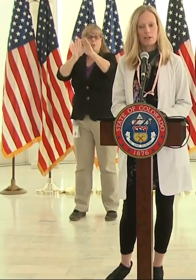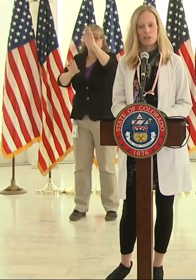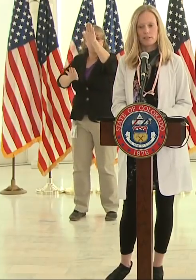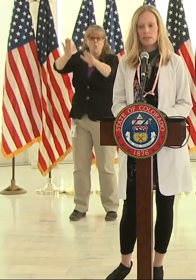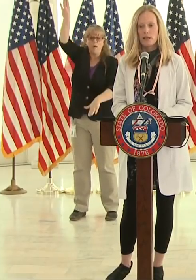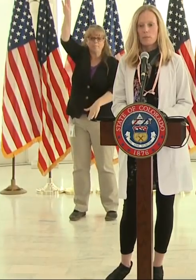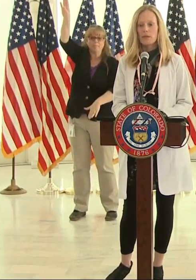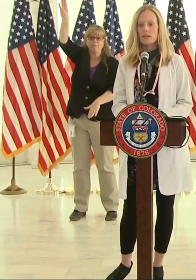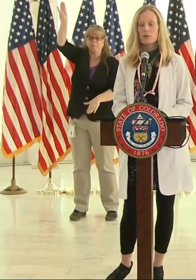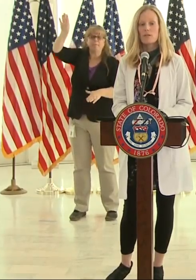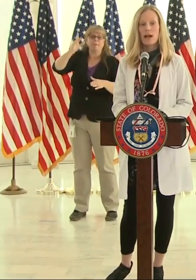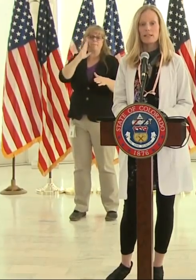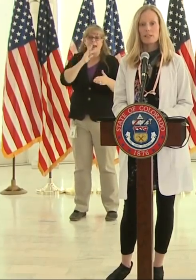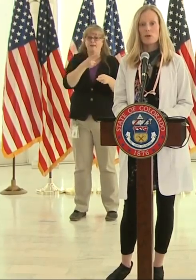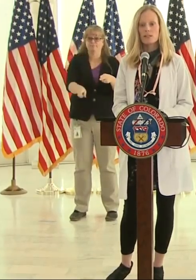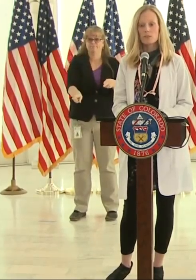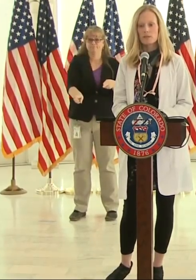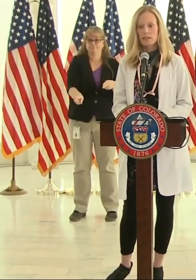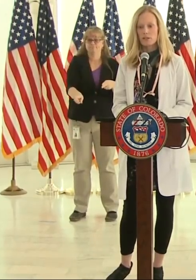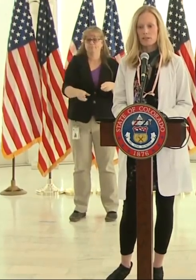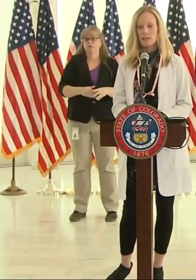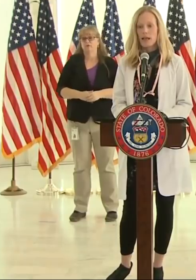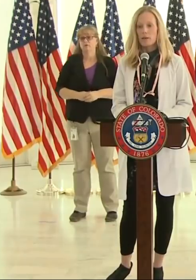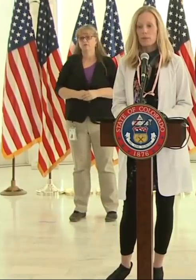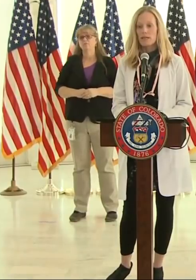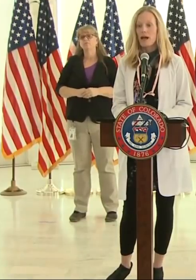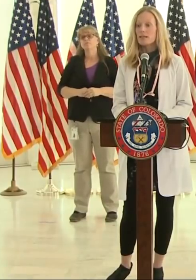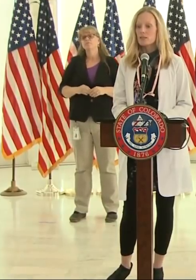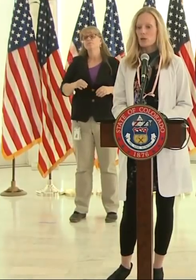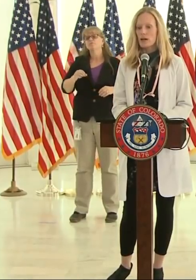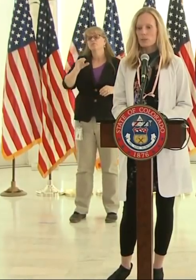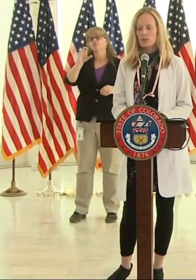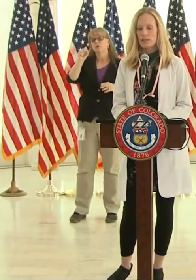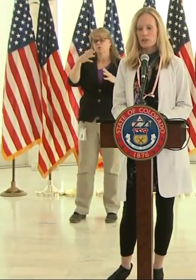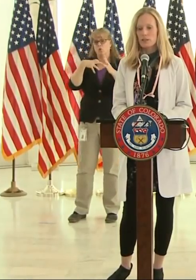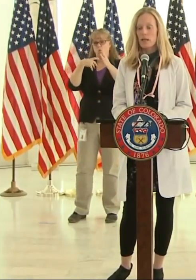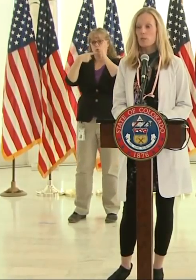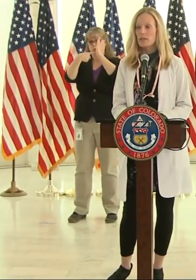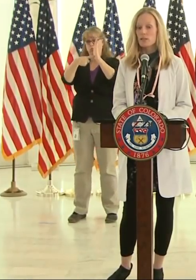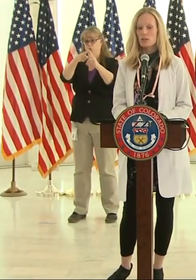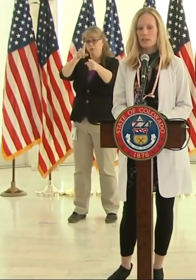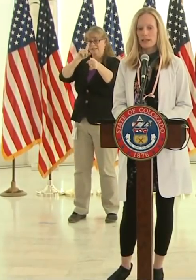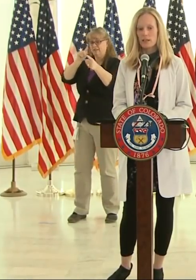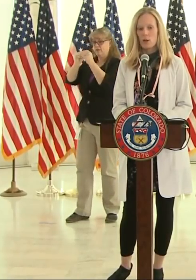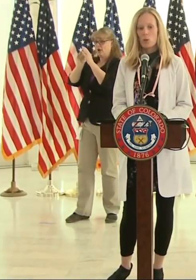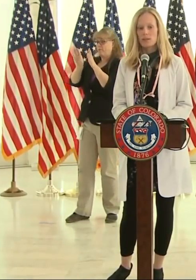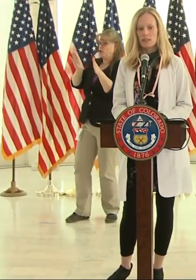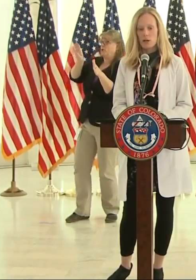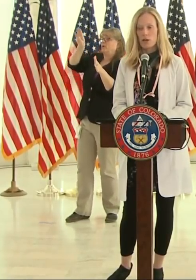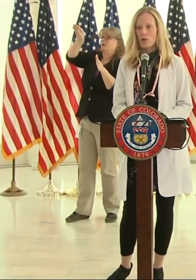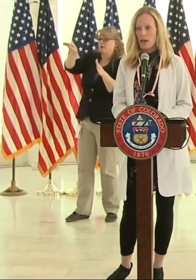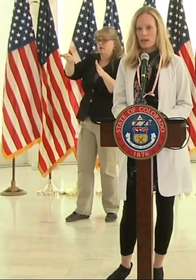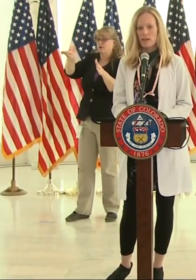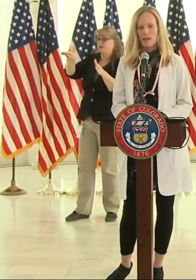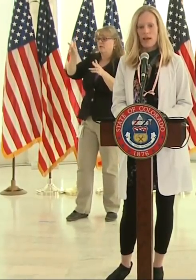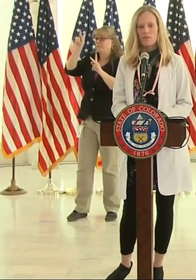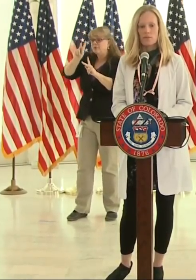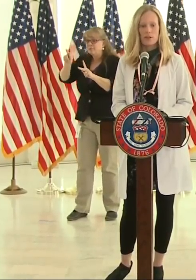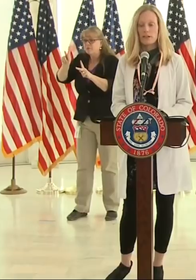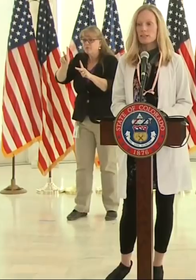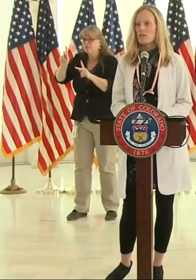of infections, peak number of ICU hospitalizations, and peak ICU hospitalizations that would be associated with scenario